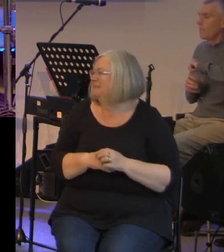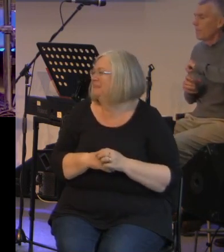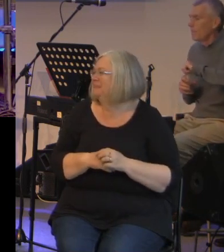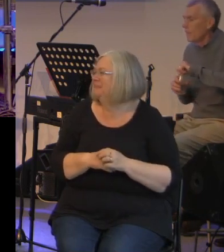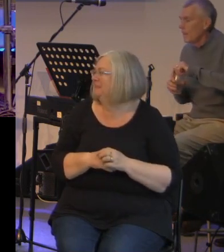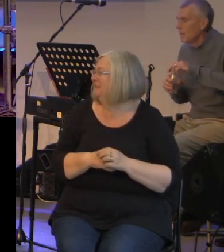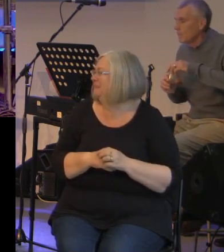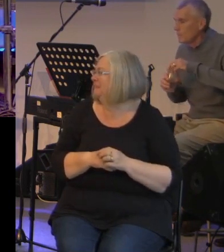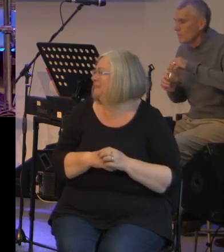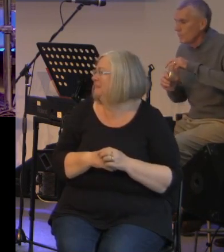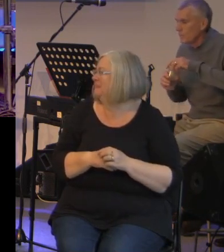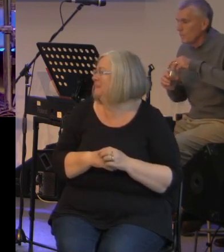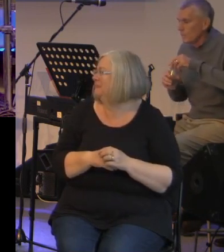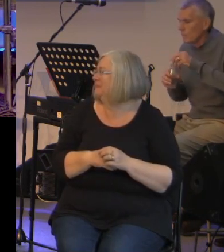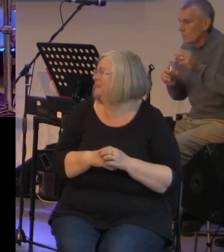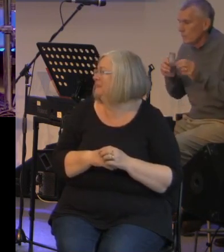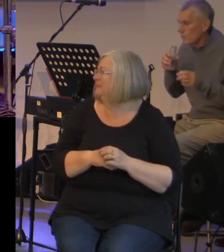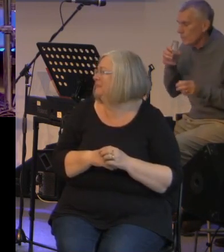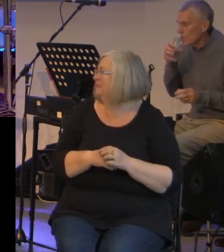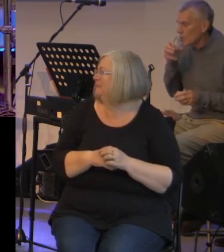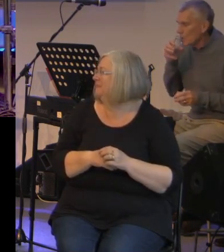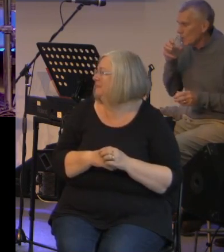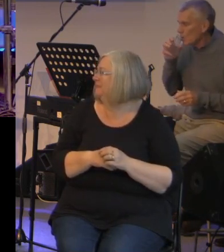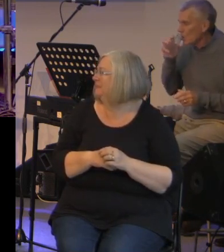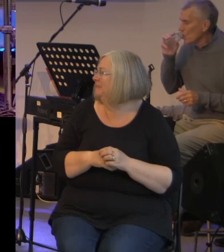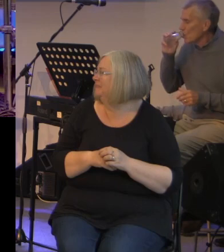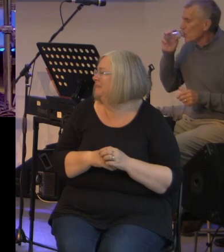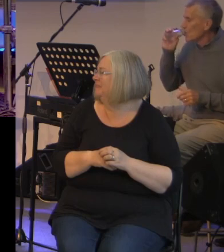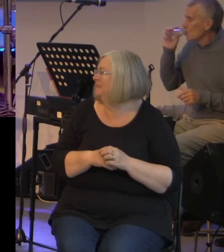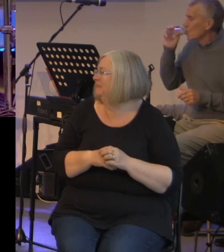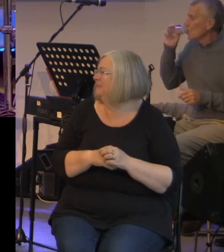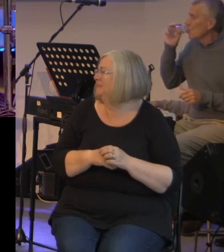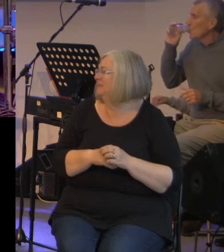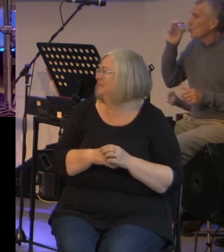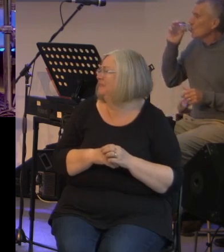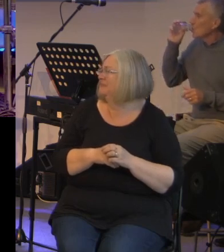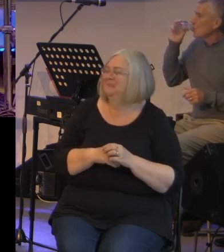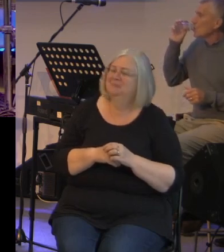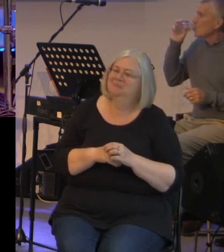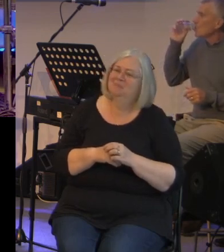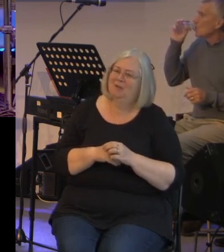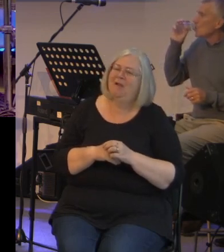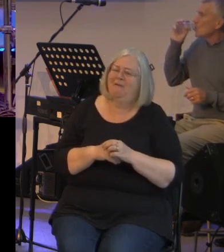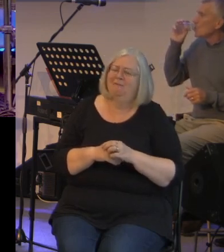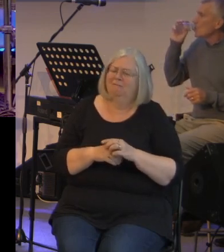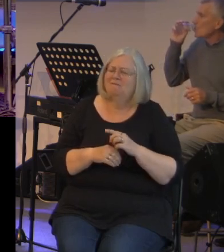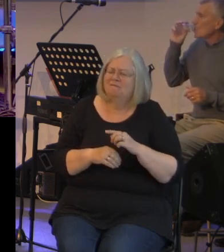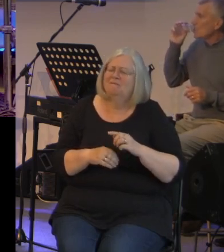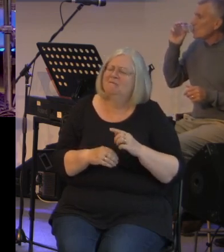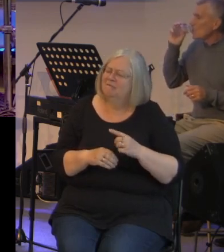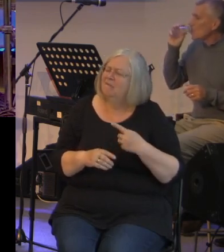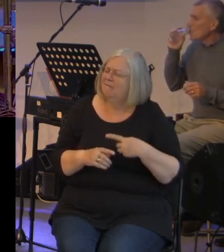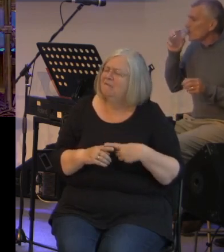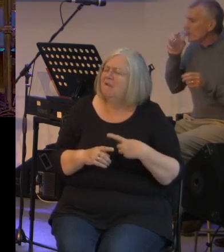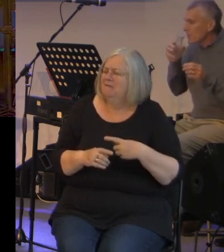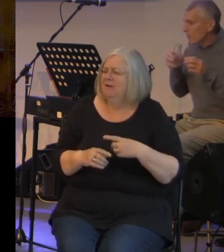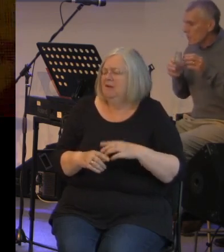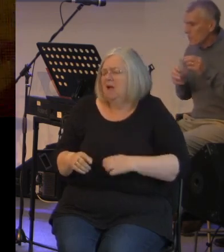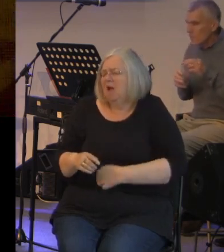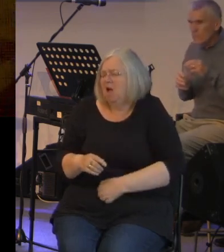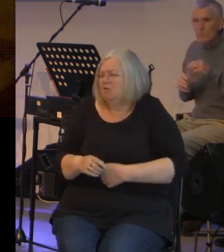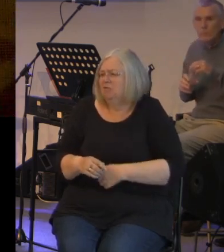the story is called The Very Hungry Caterpillar. And I've got a copy of